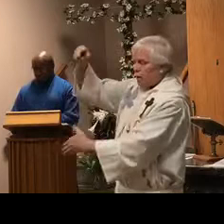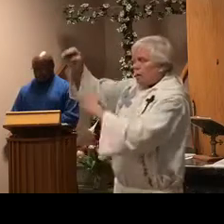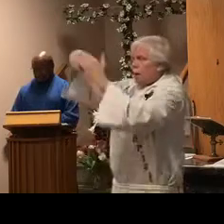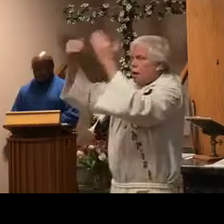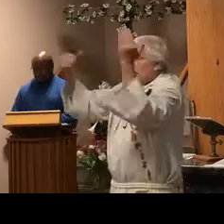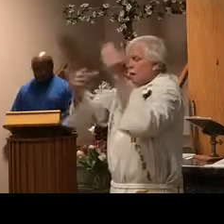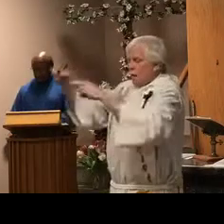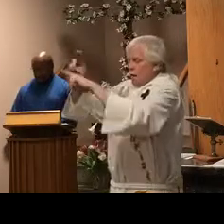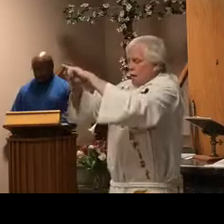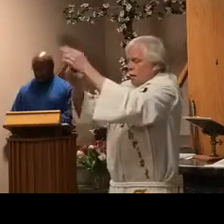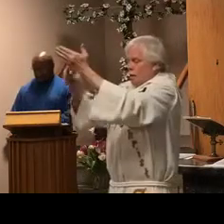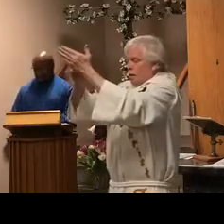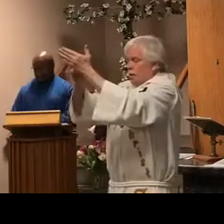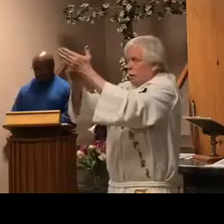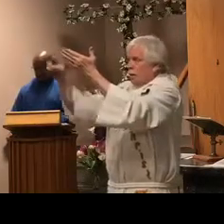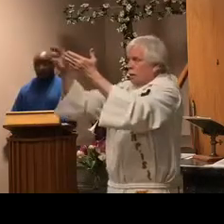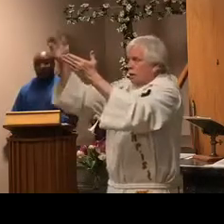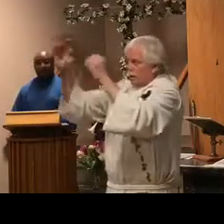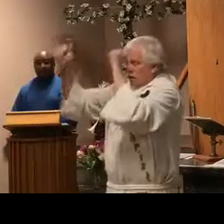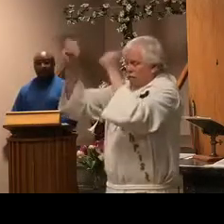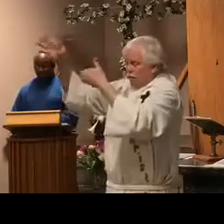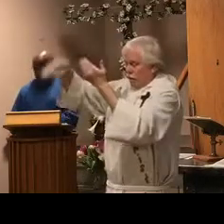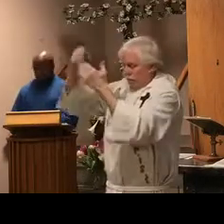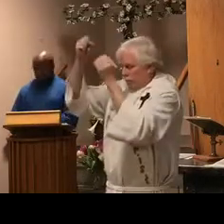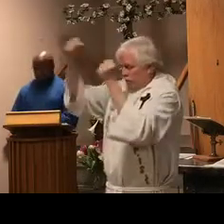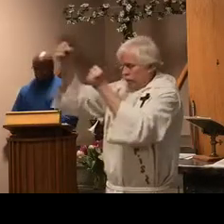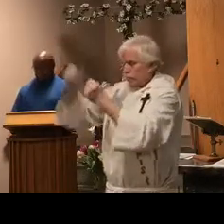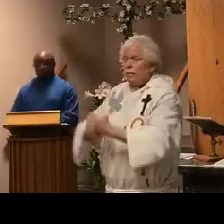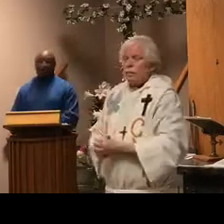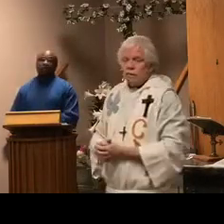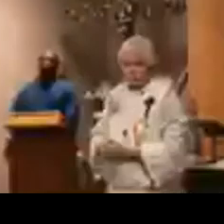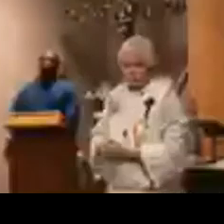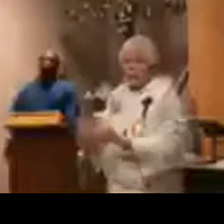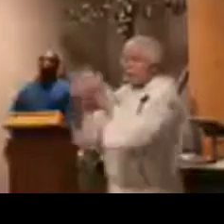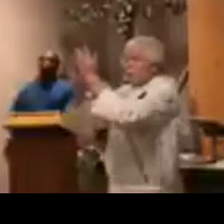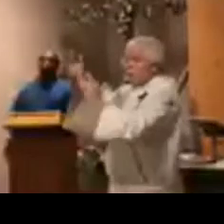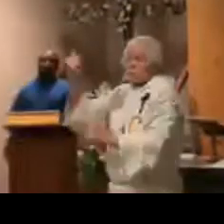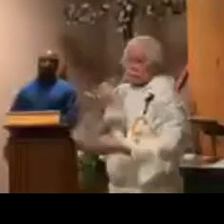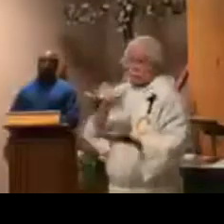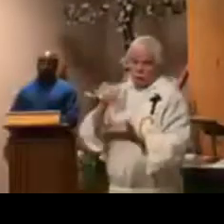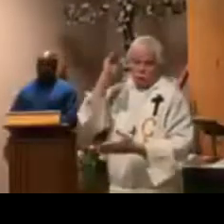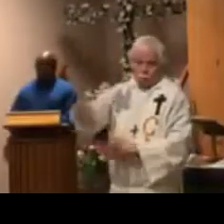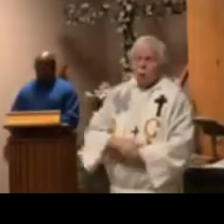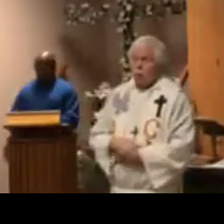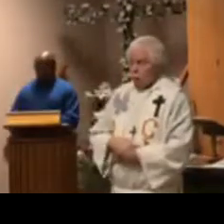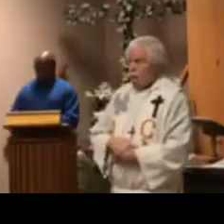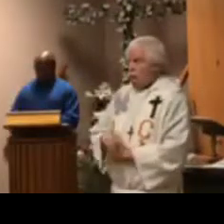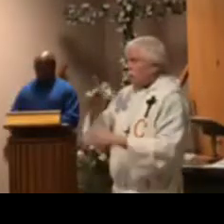ascended to heaven and sits at God the Father Almighty's right hand. Jesus will come